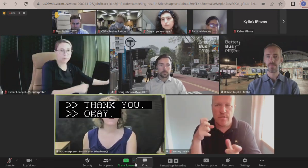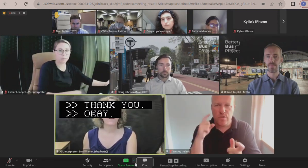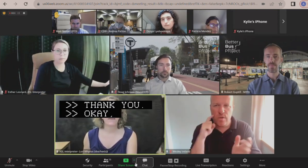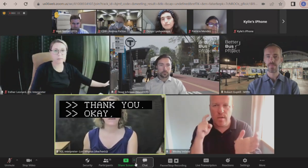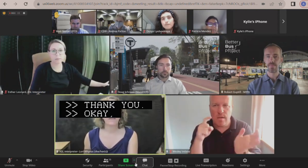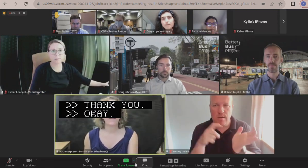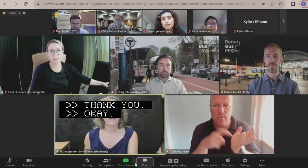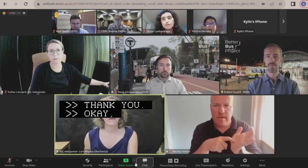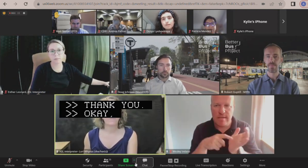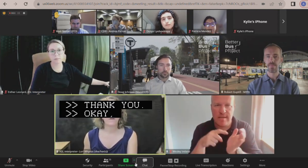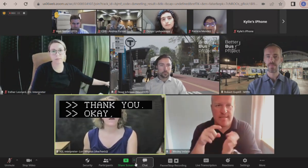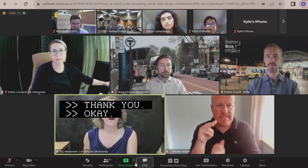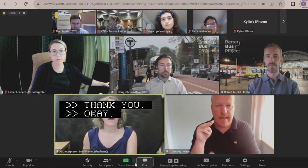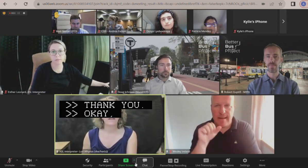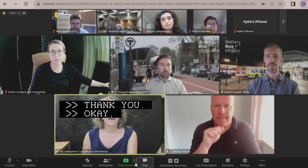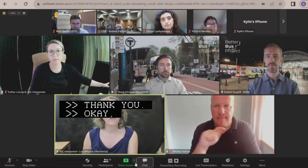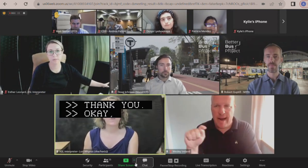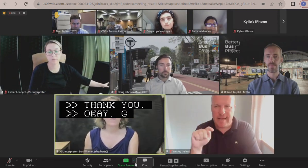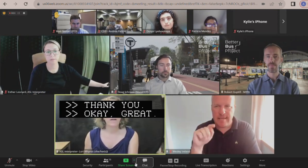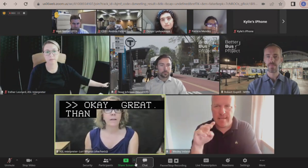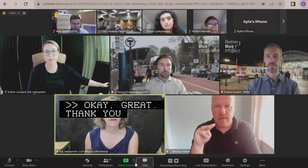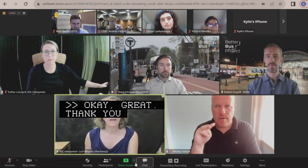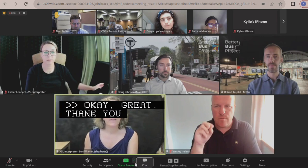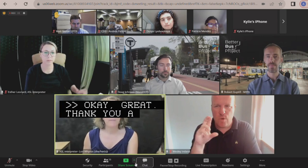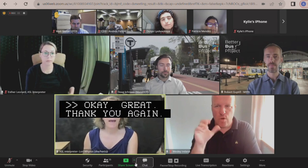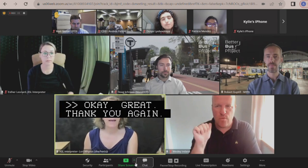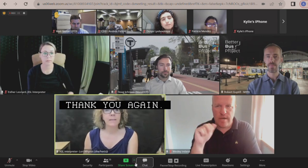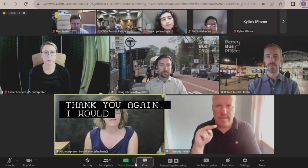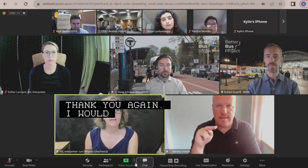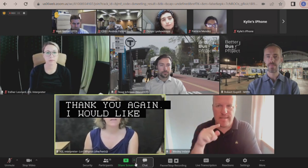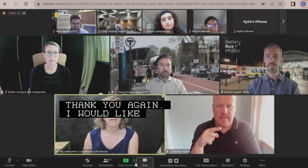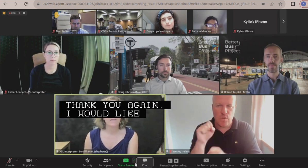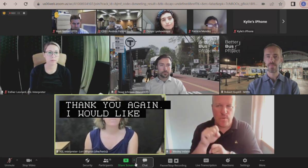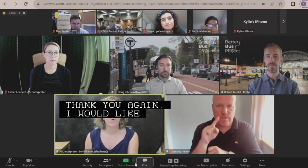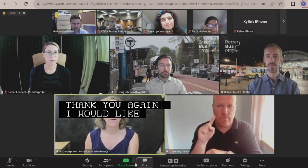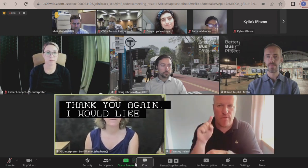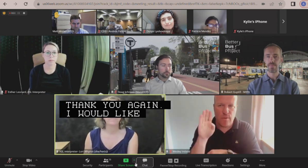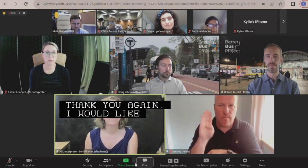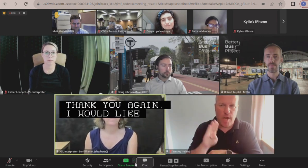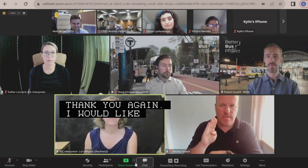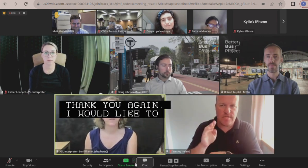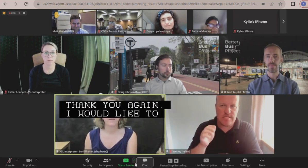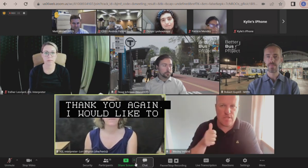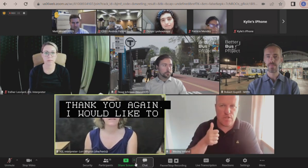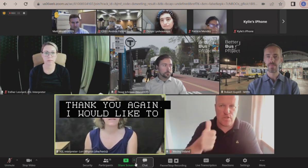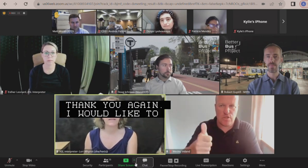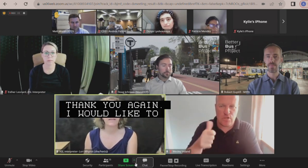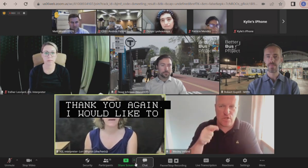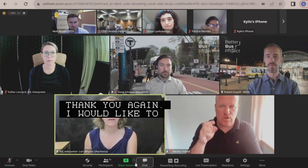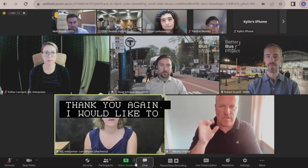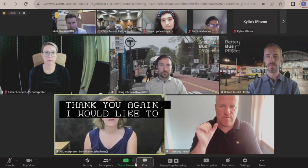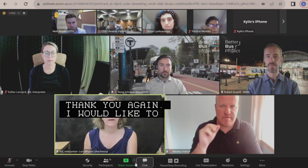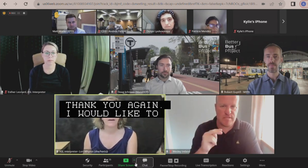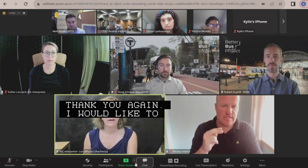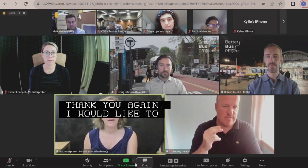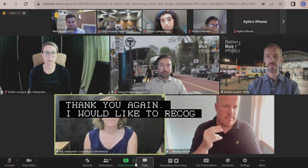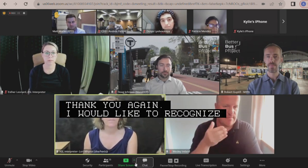Thank you again. I'd like to recognize Matt Warren. I see